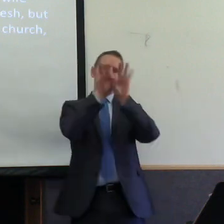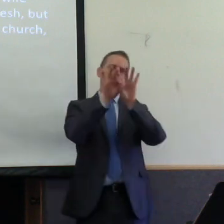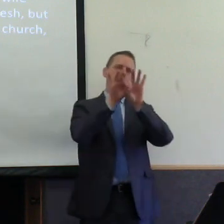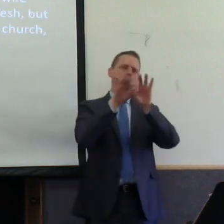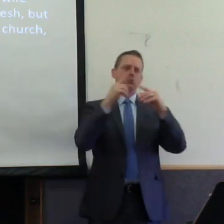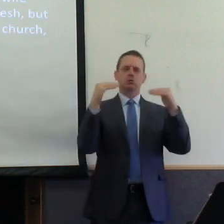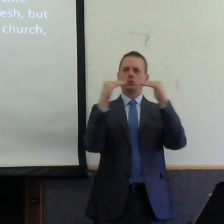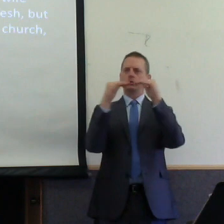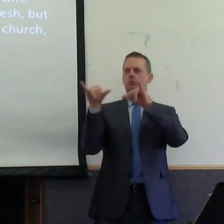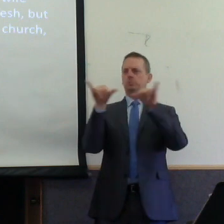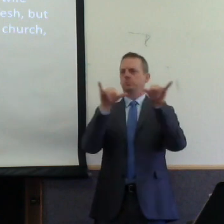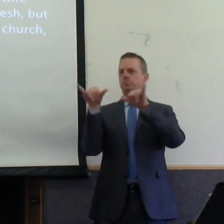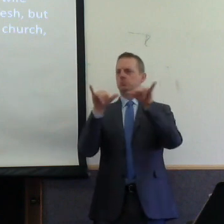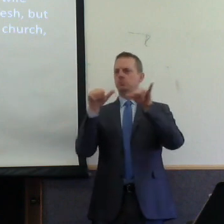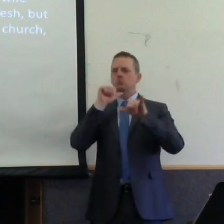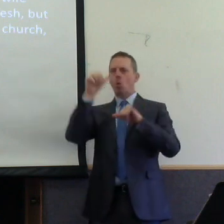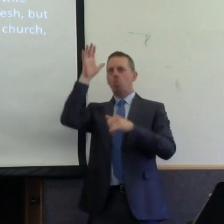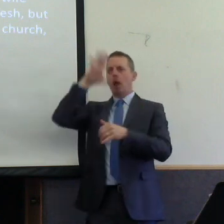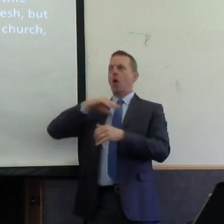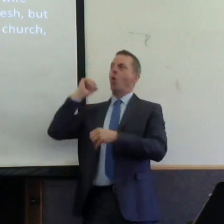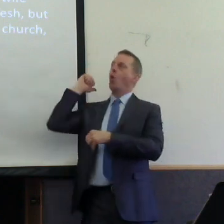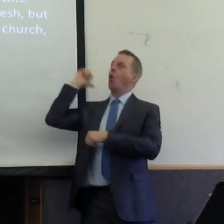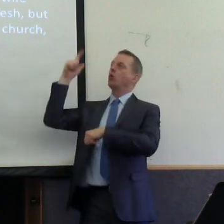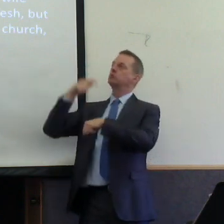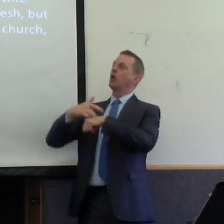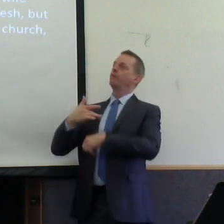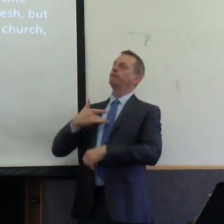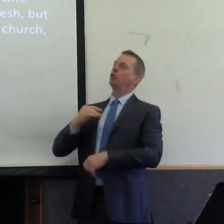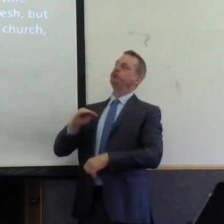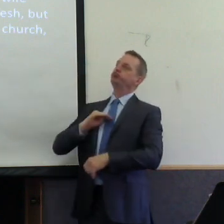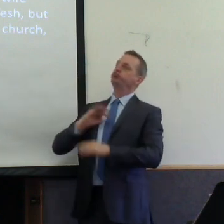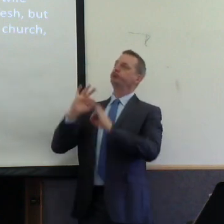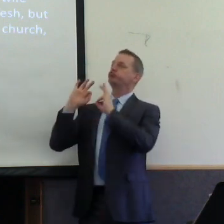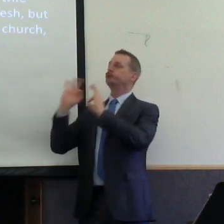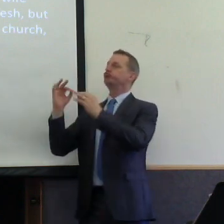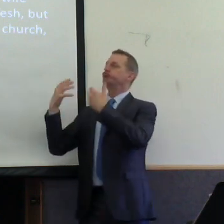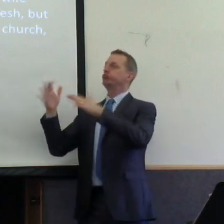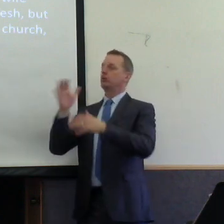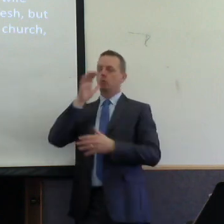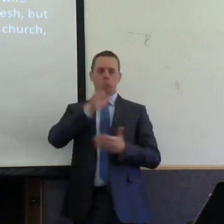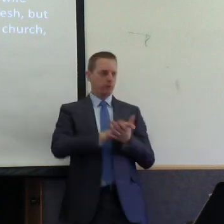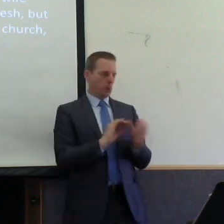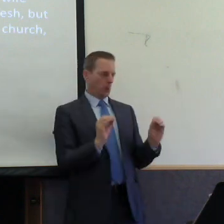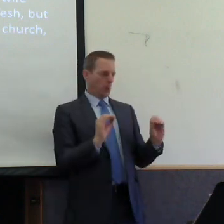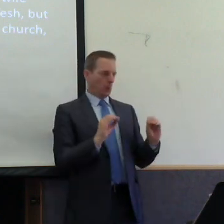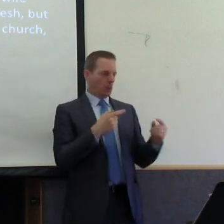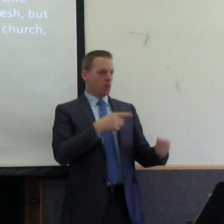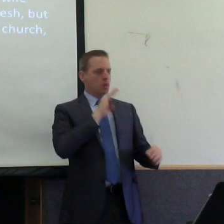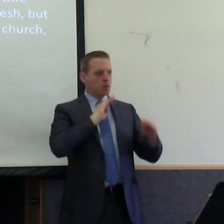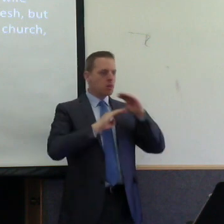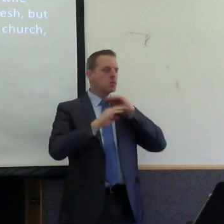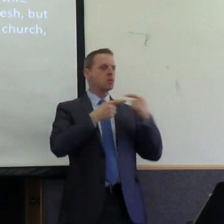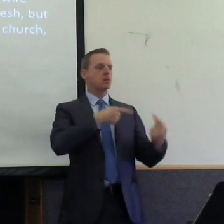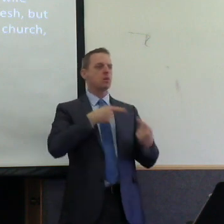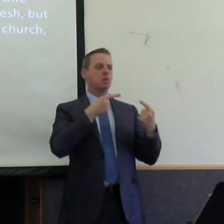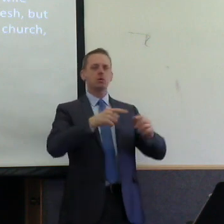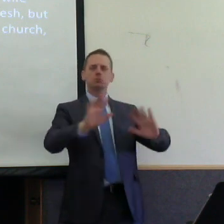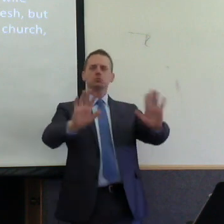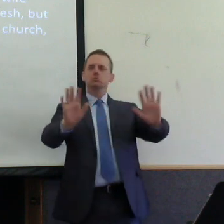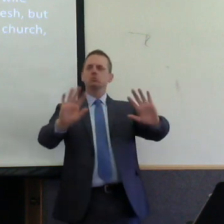such an important part of the people to report, and not just for the man, but that family,